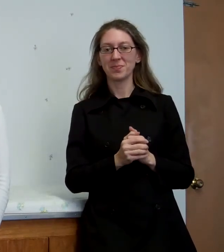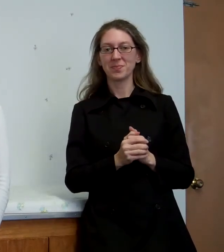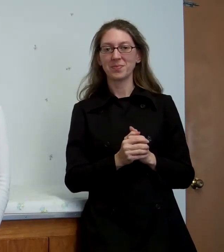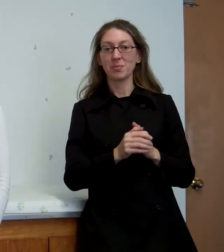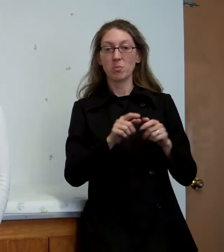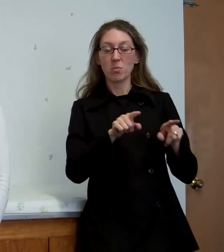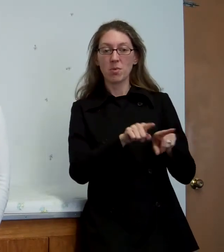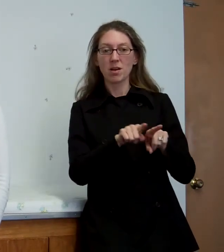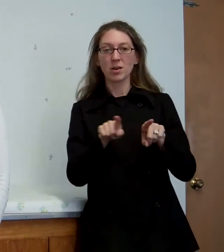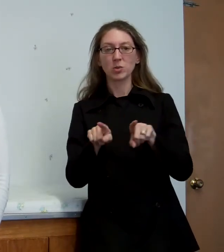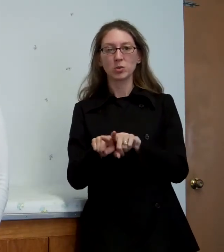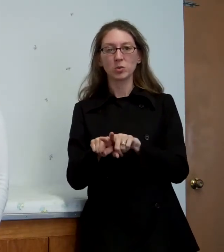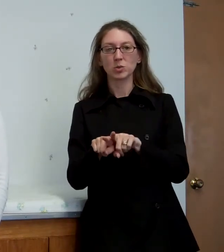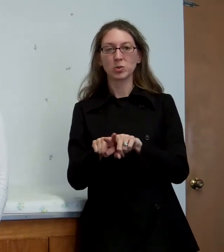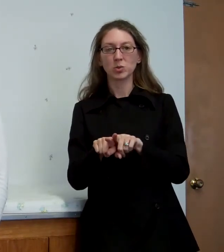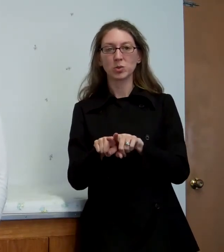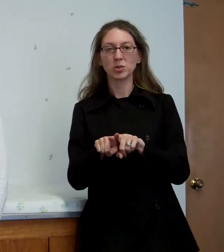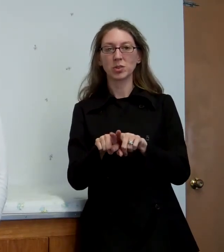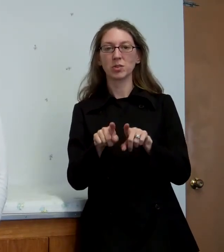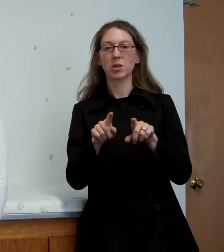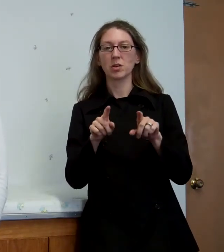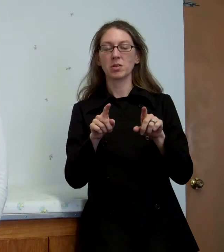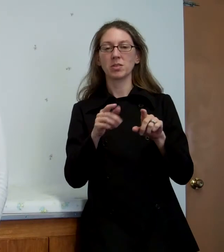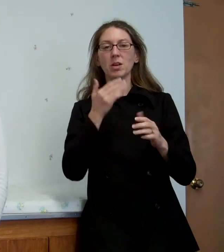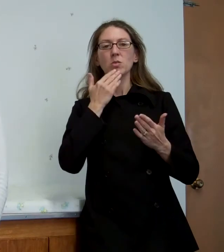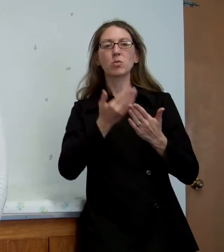They're also very earth-friendly.